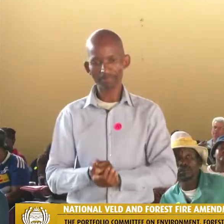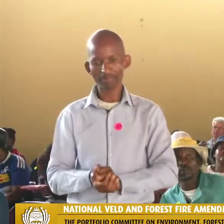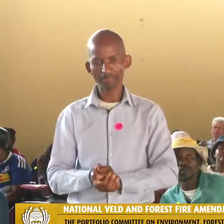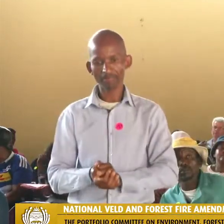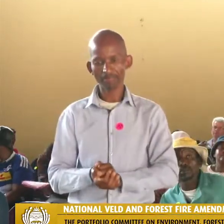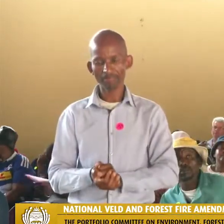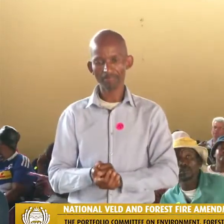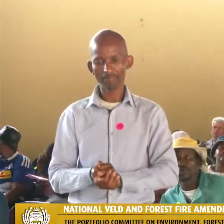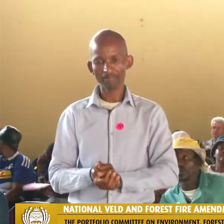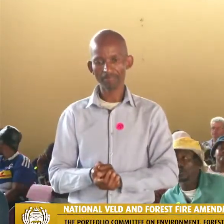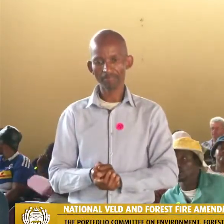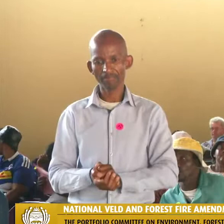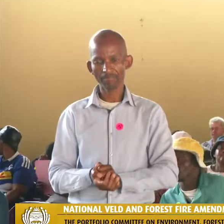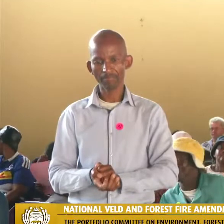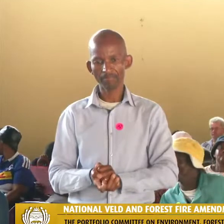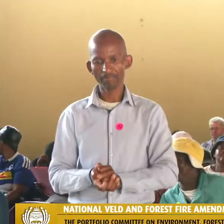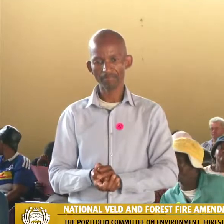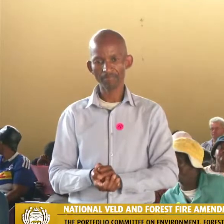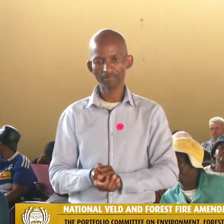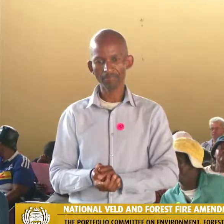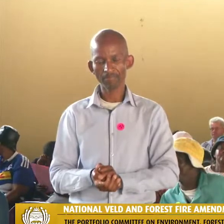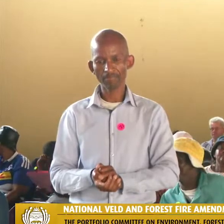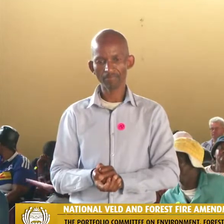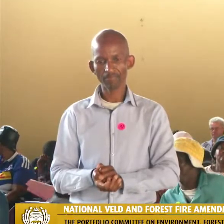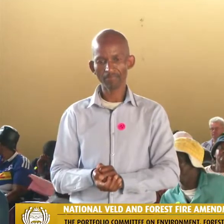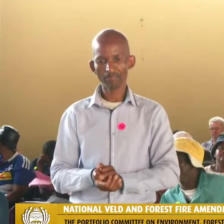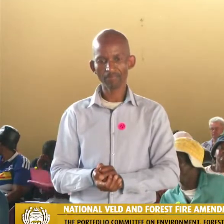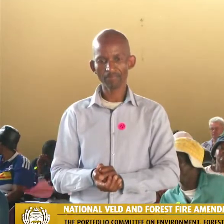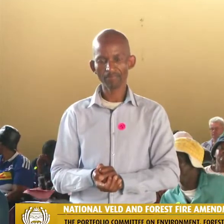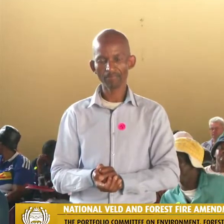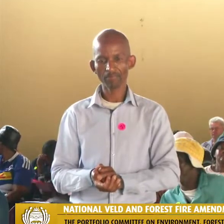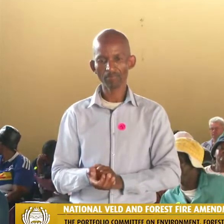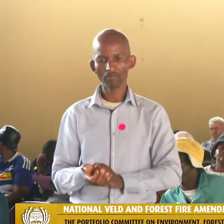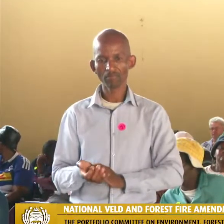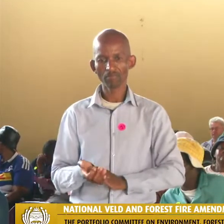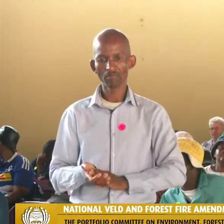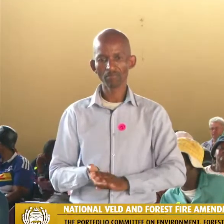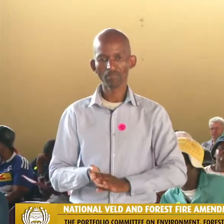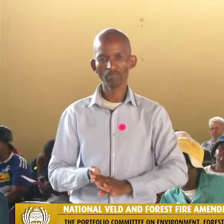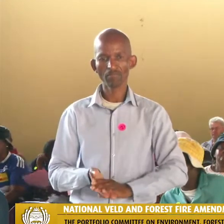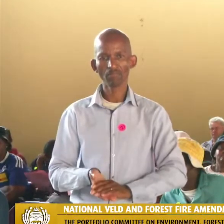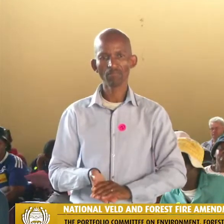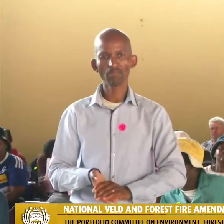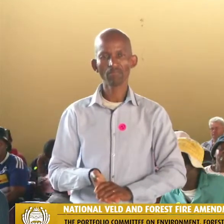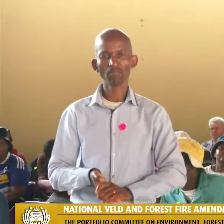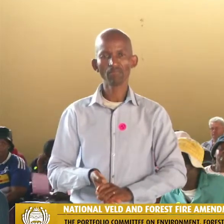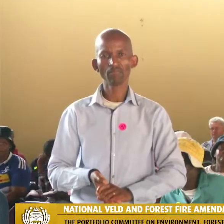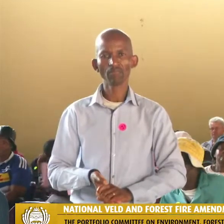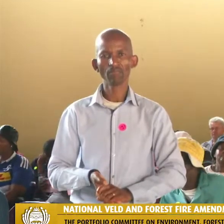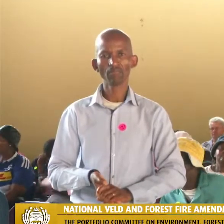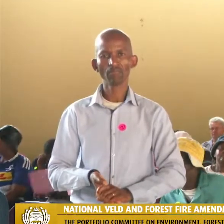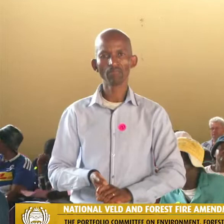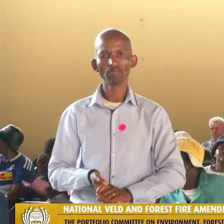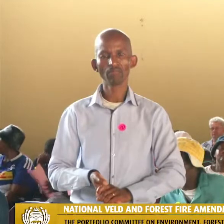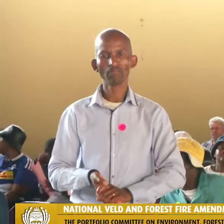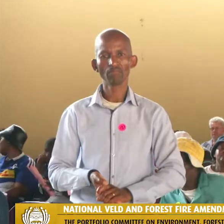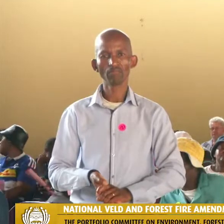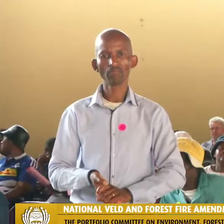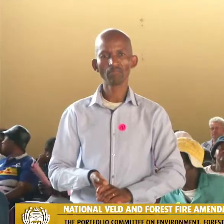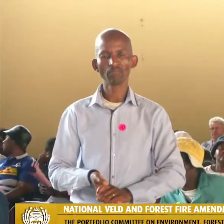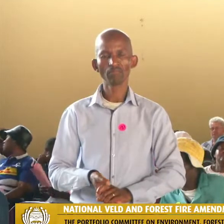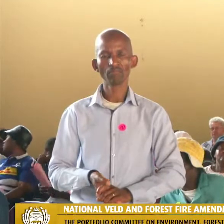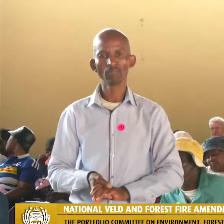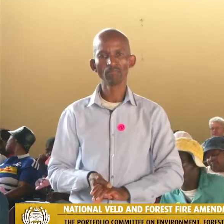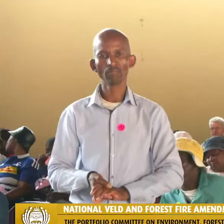On winter time, the livestock goes to the river, but due to drought, we don't have water. It's a problem.